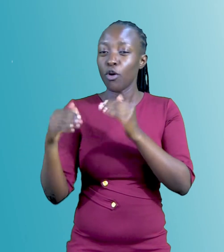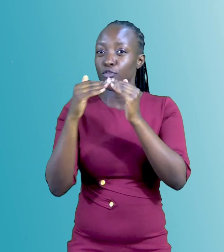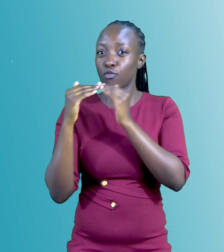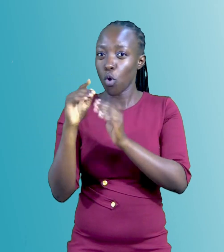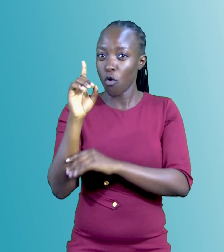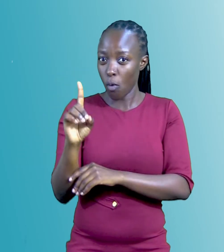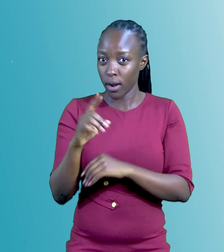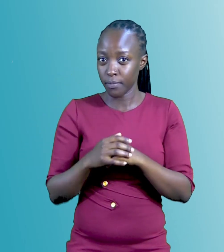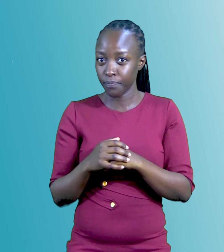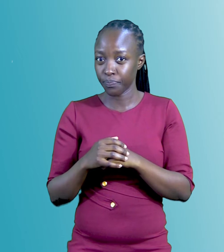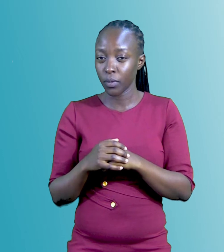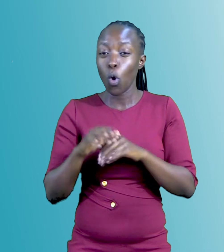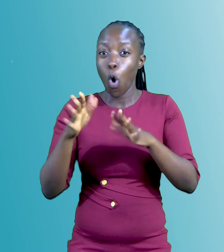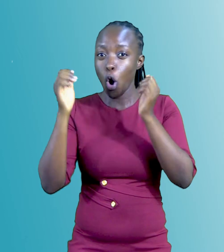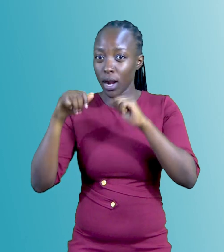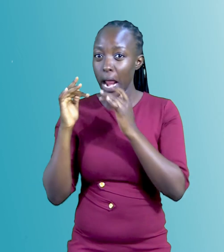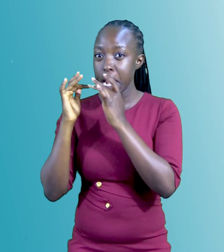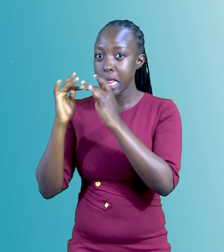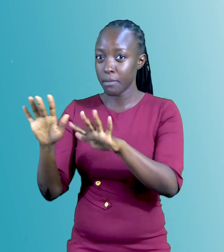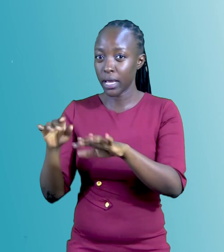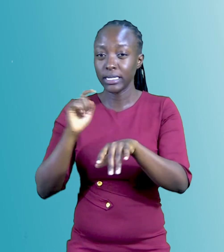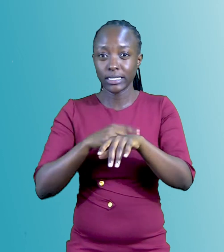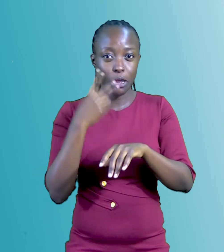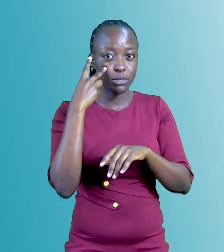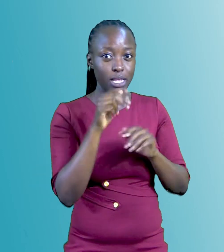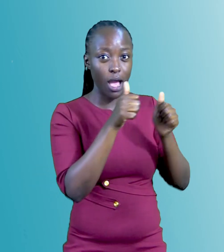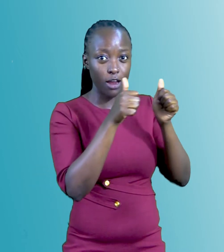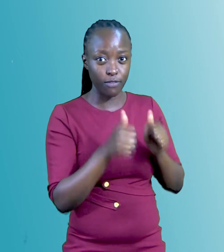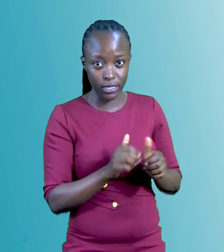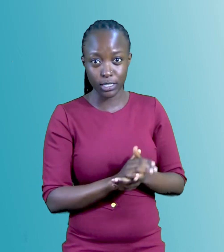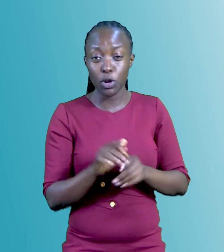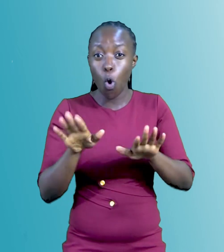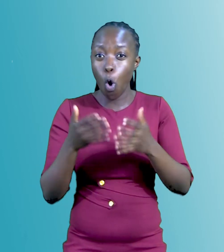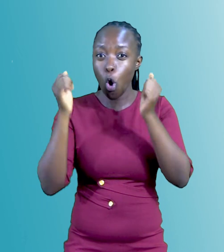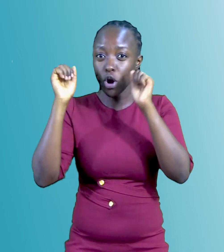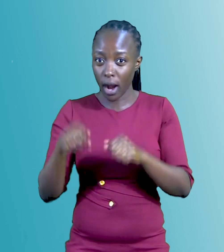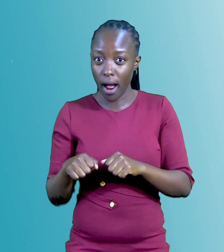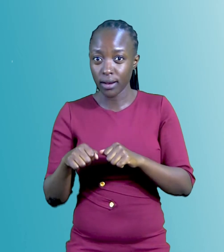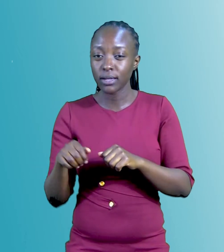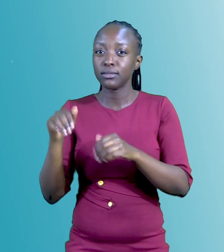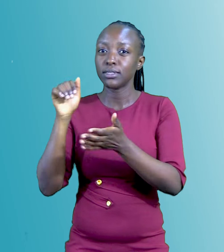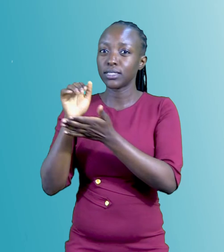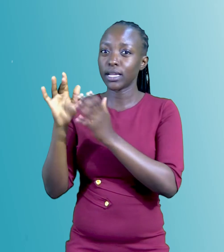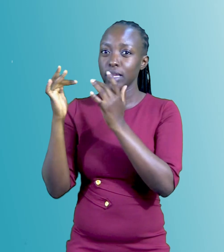first floor, or via email in the advertisement sent out, or through WaterFund email